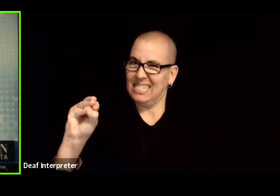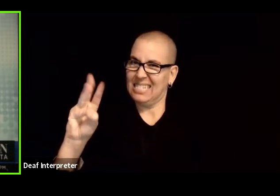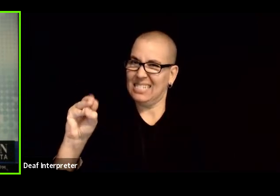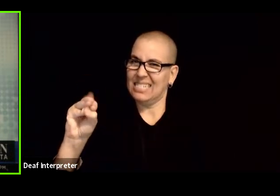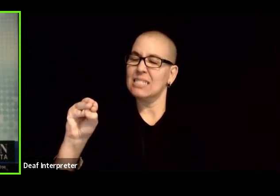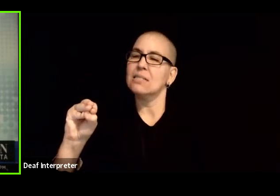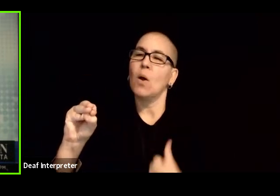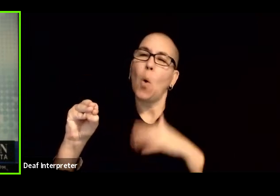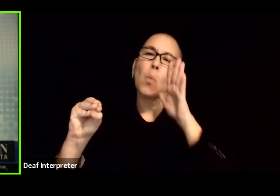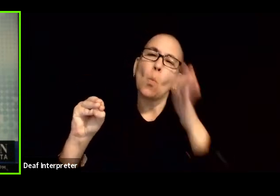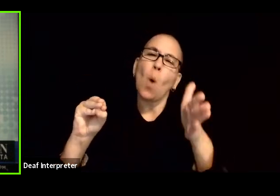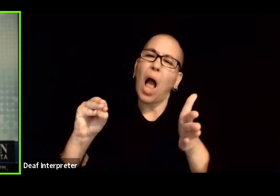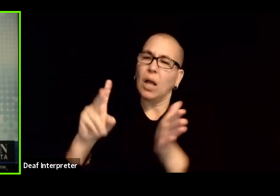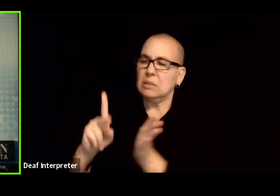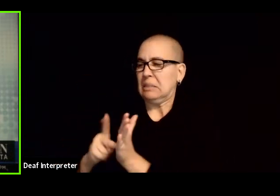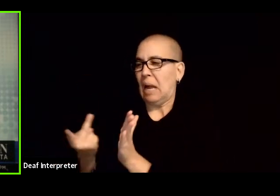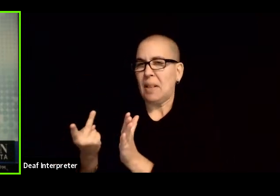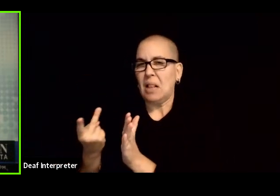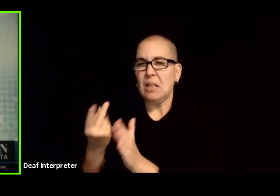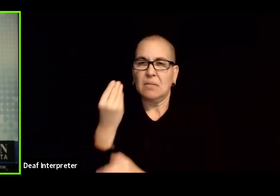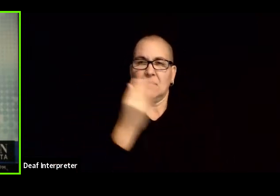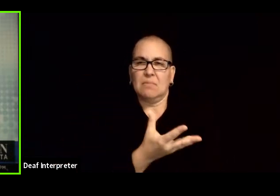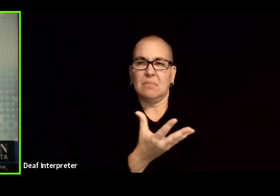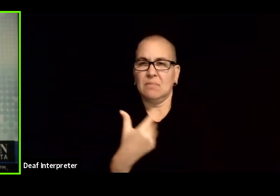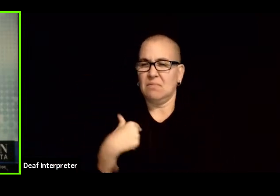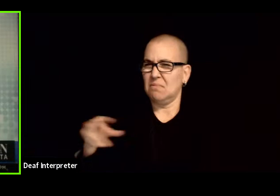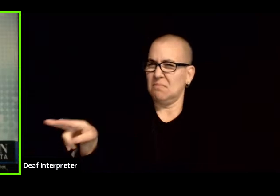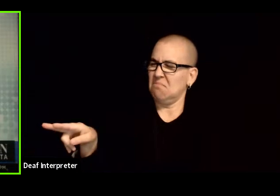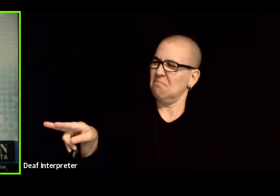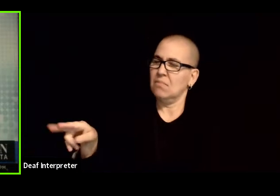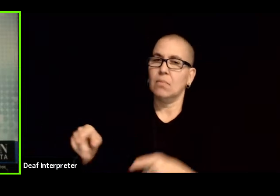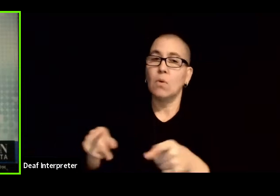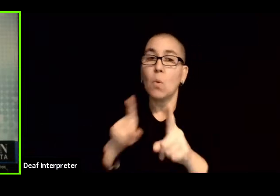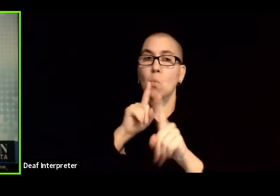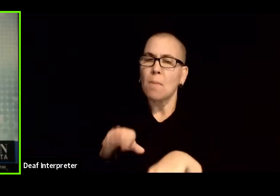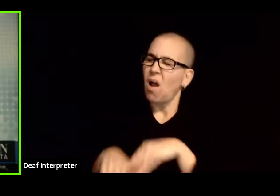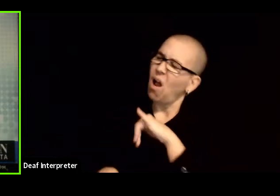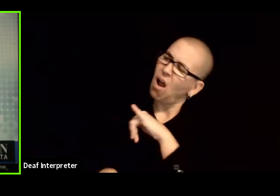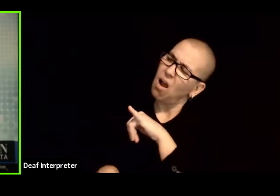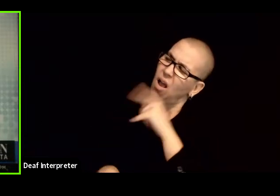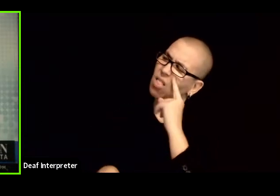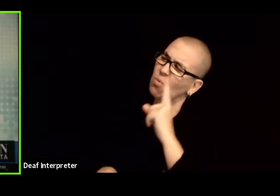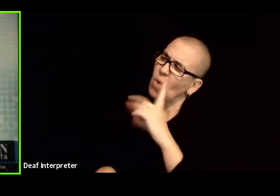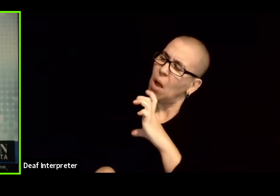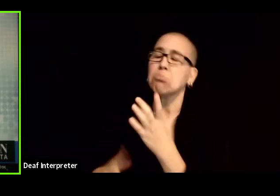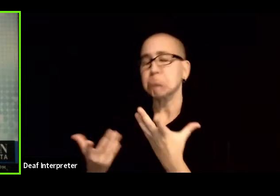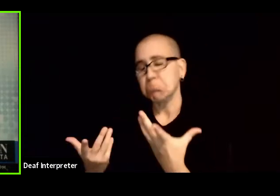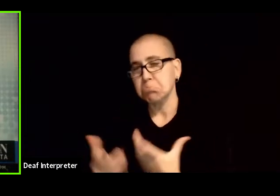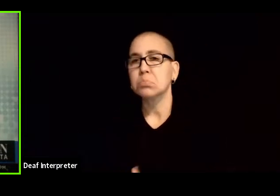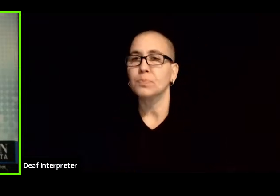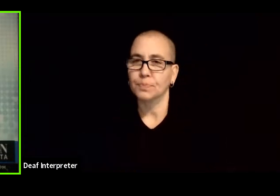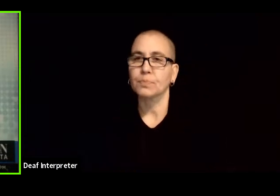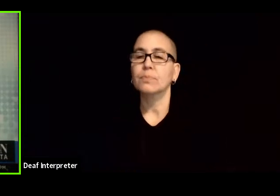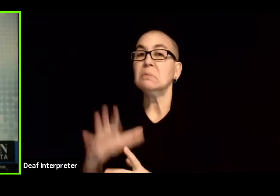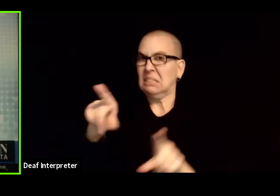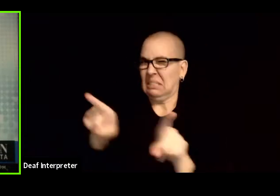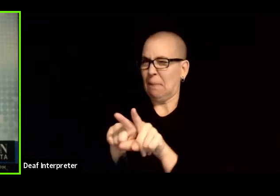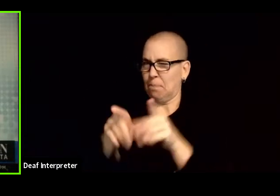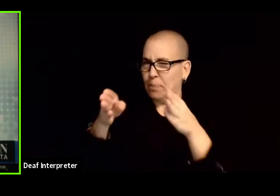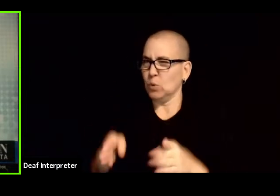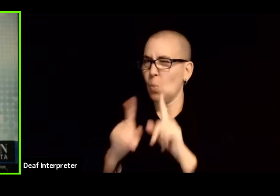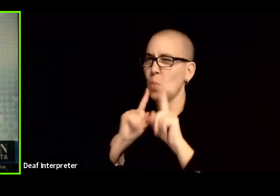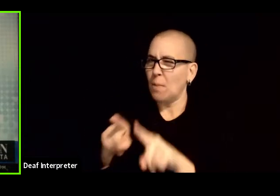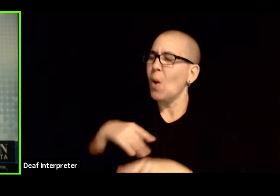to you. Okay. And then, sorry, I had a question to kind of carry the water for my political reporters, but they're